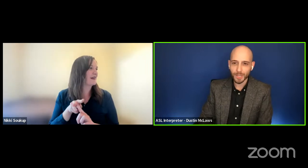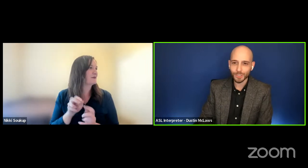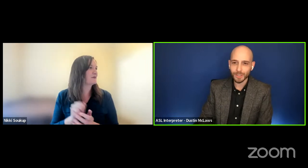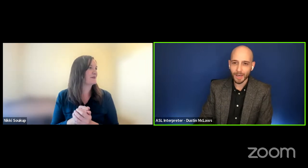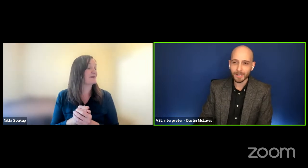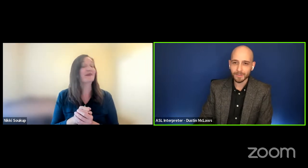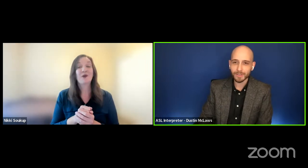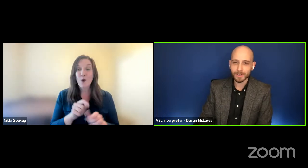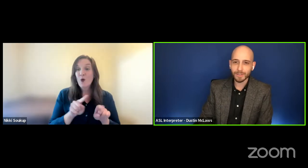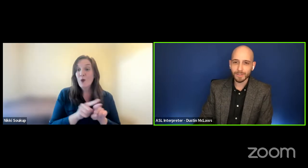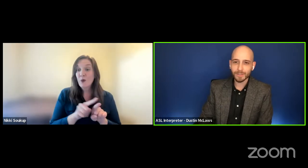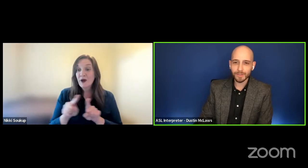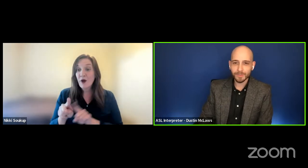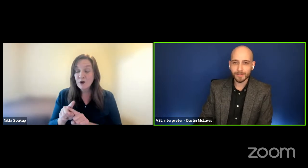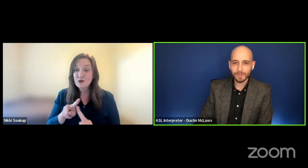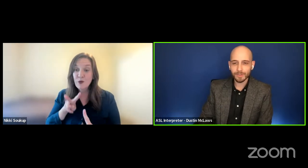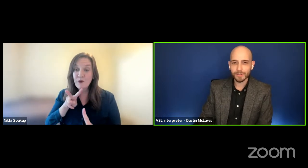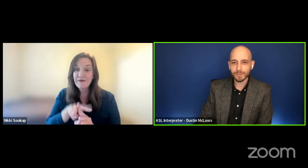to make sure I mentioned that.